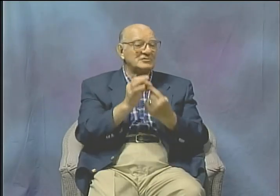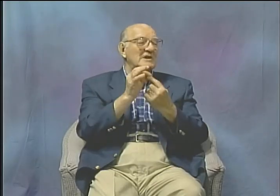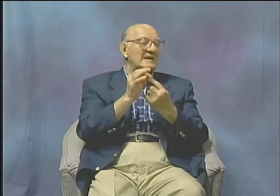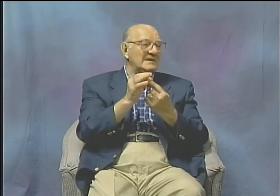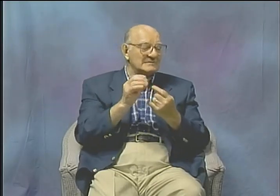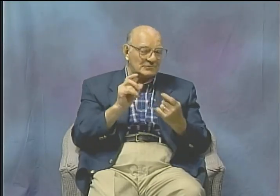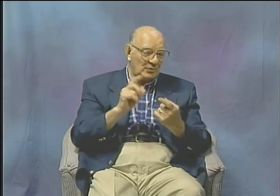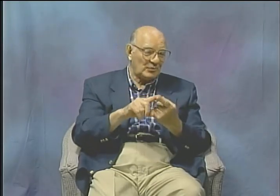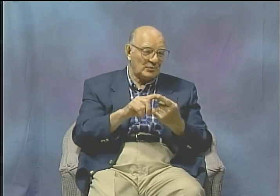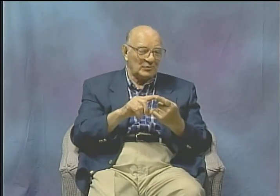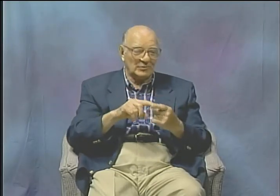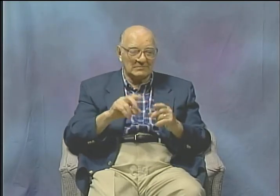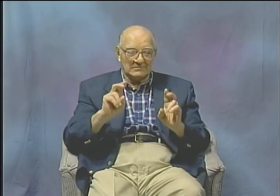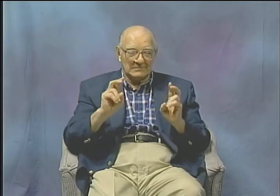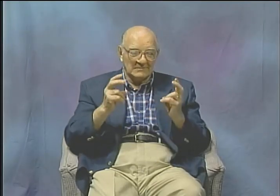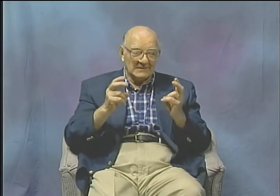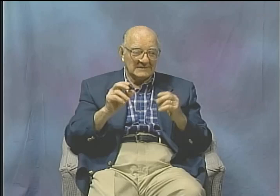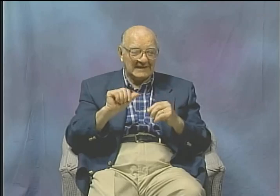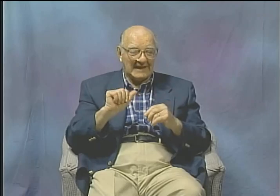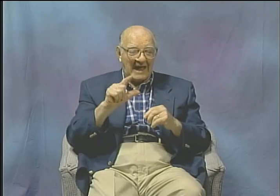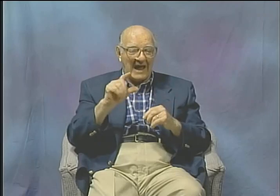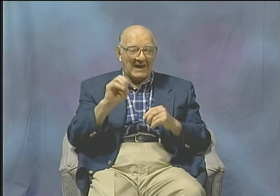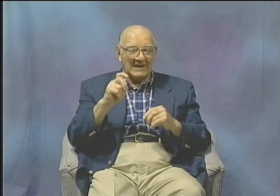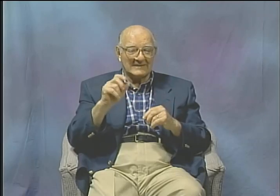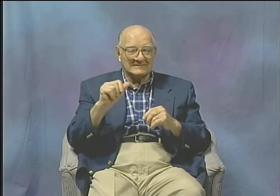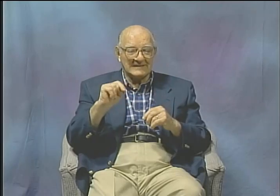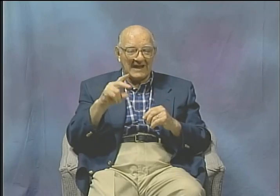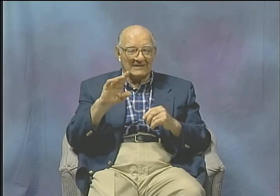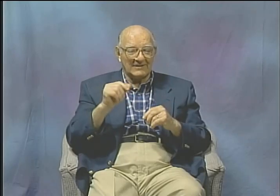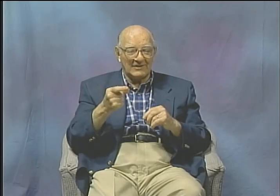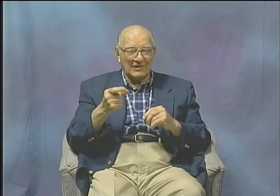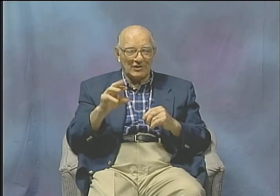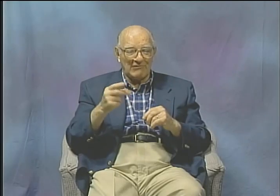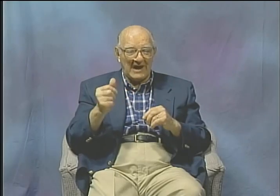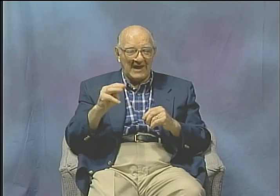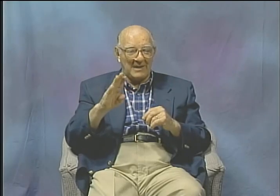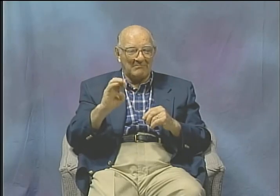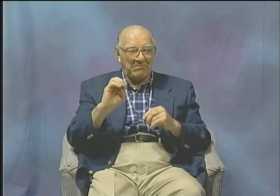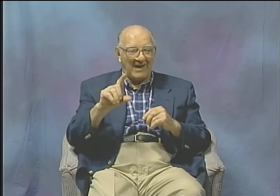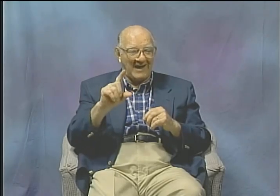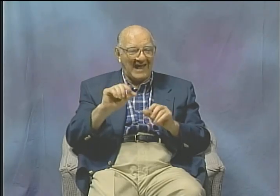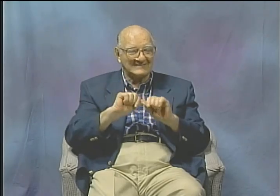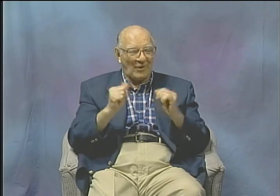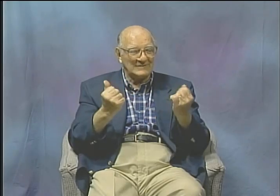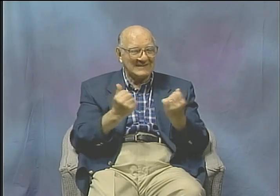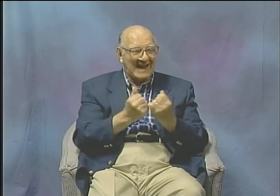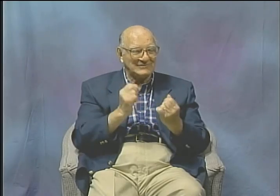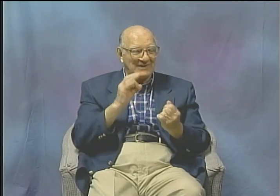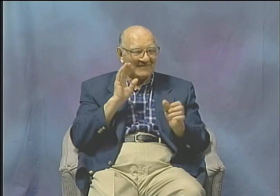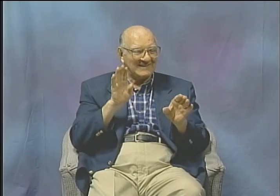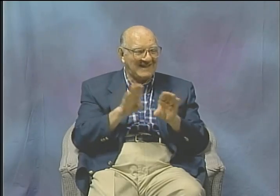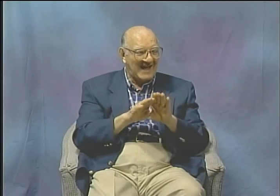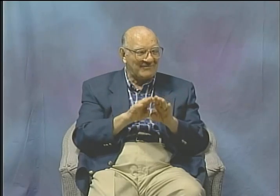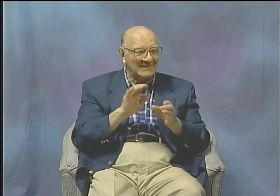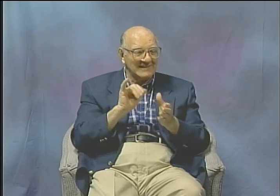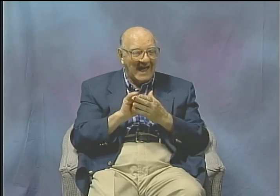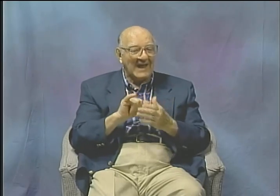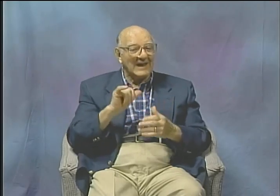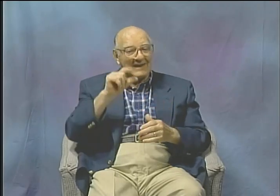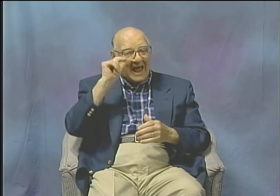especially to the Alexander Graham Bell Association of the Deaf,